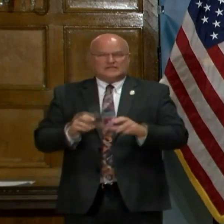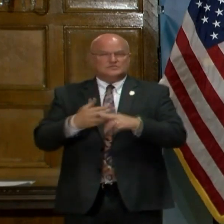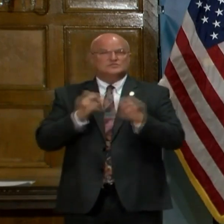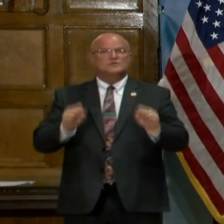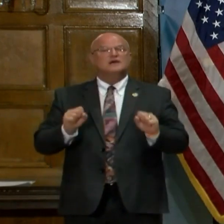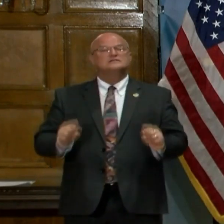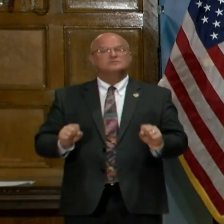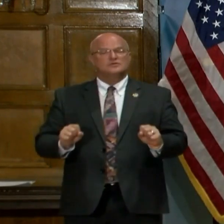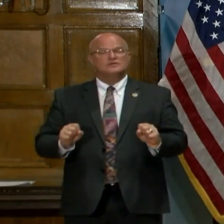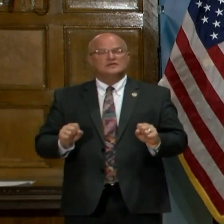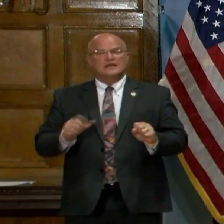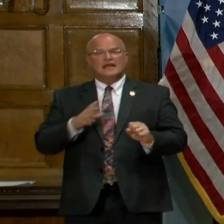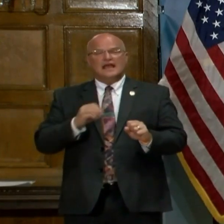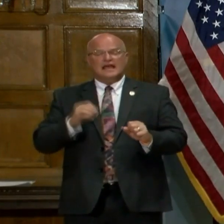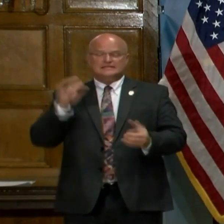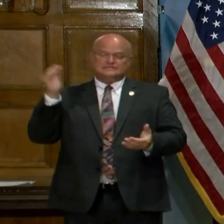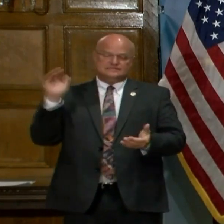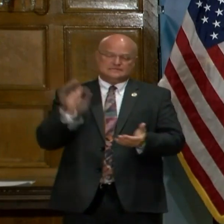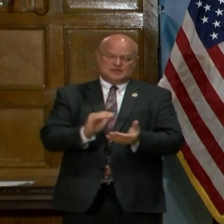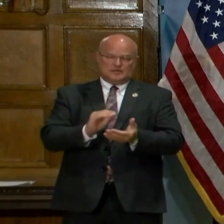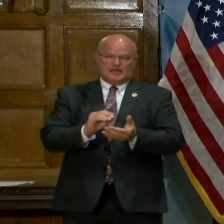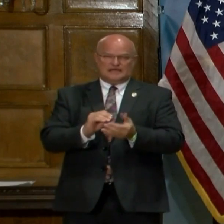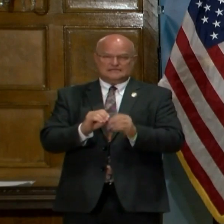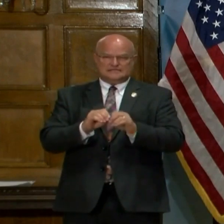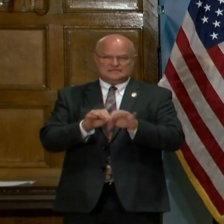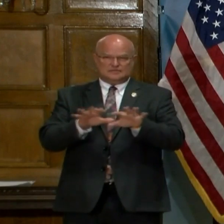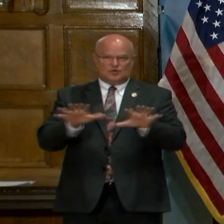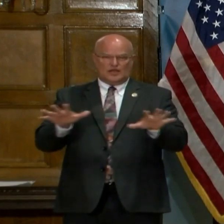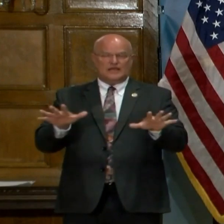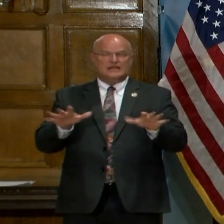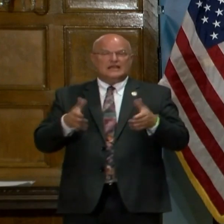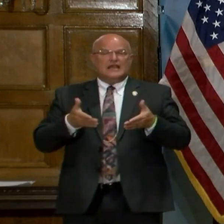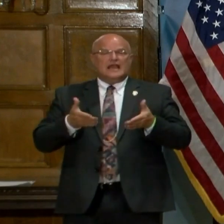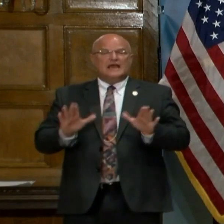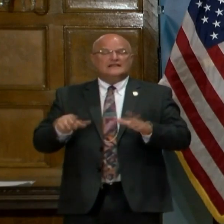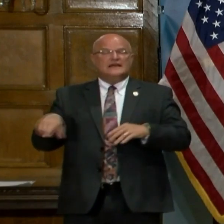as possible and minimize the spread of COVID-19 and